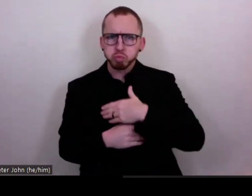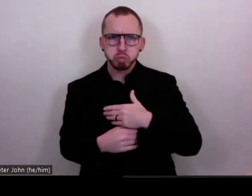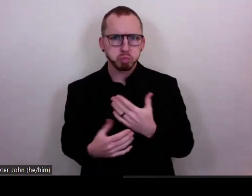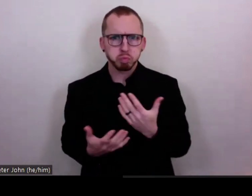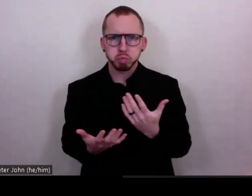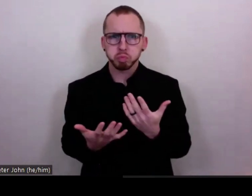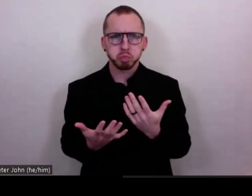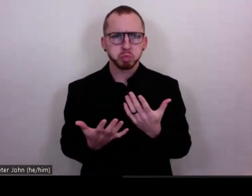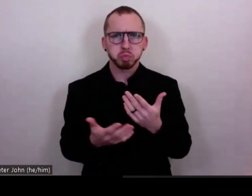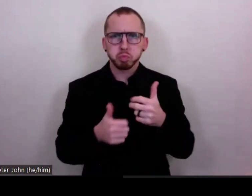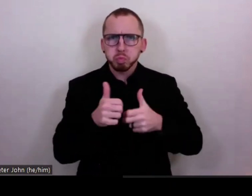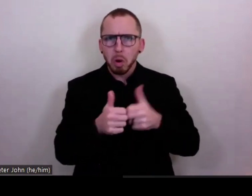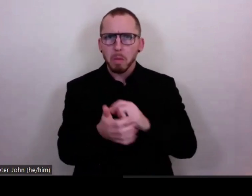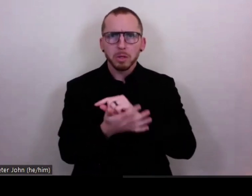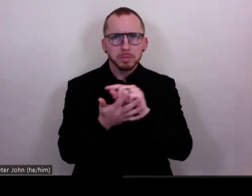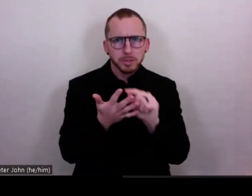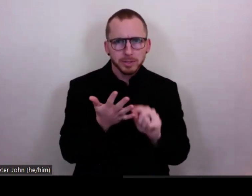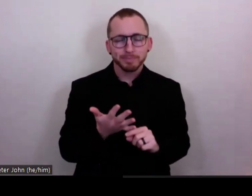I am